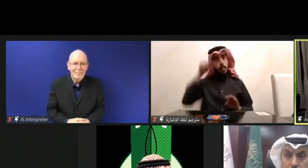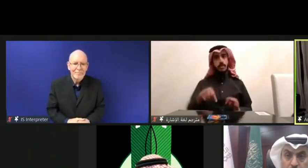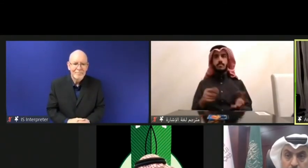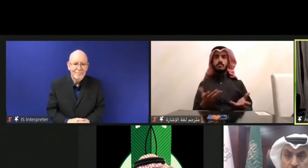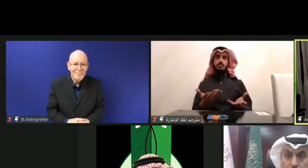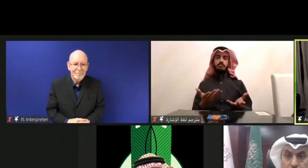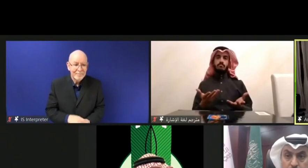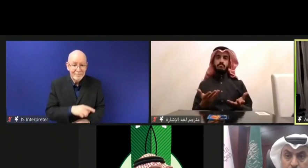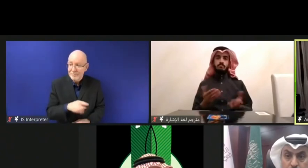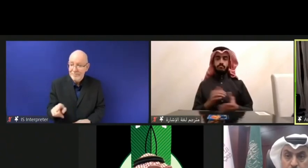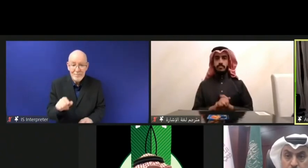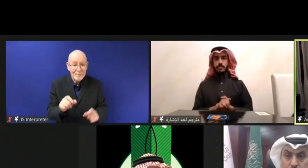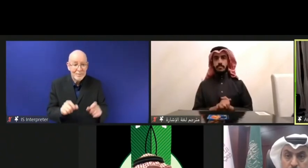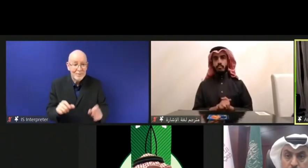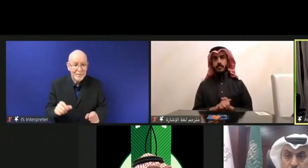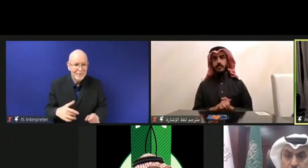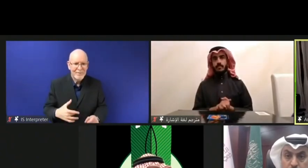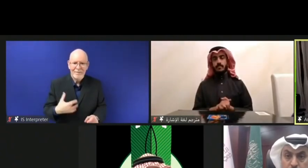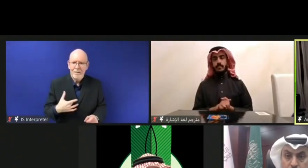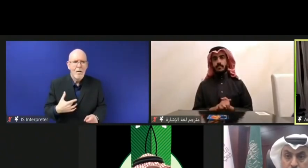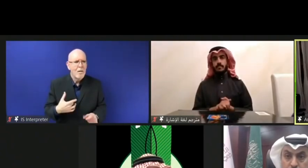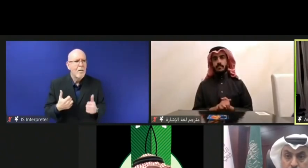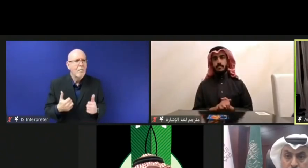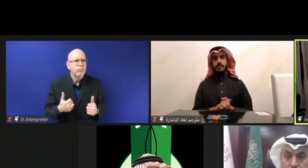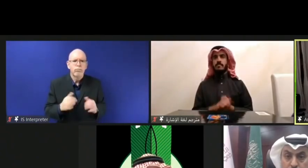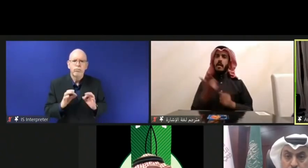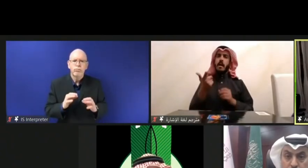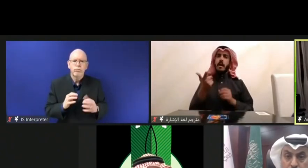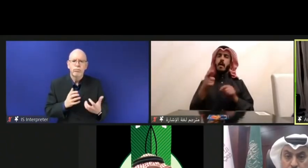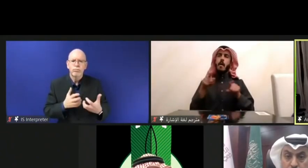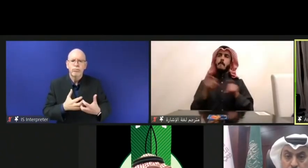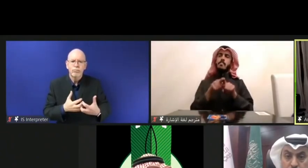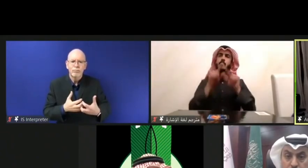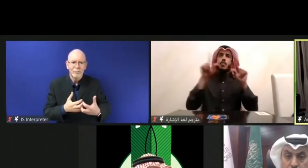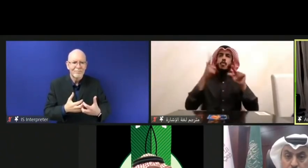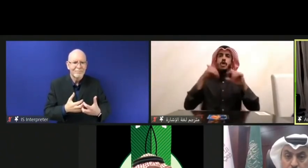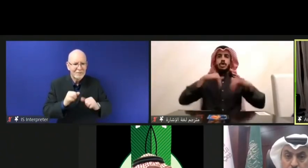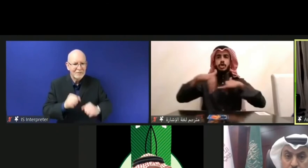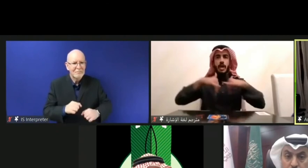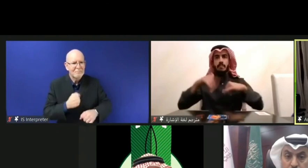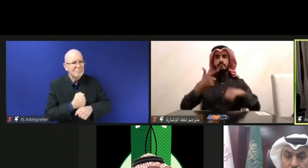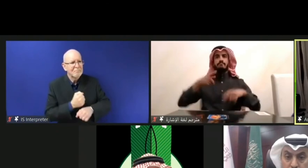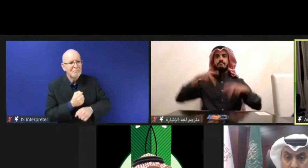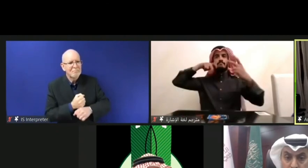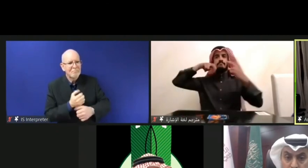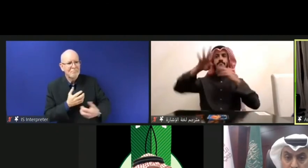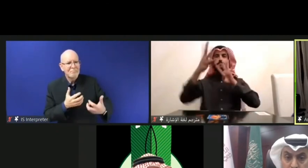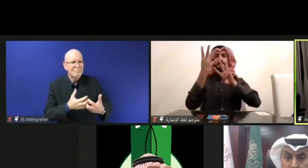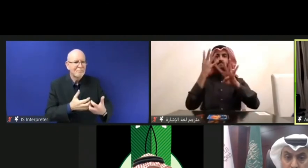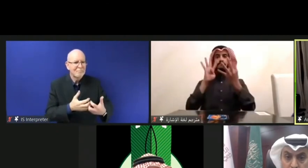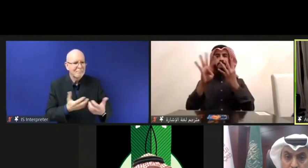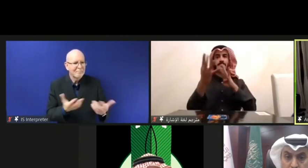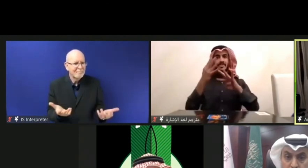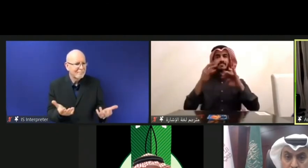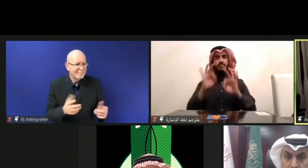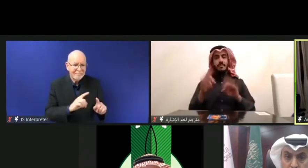whether in terms of walkways or streets and so forth. And we advise the